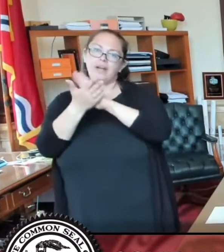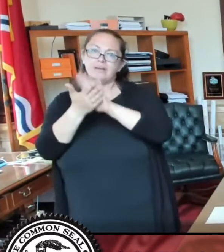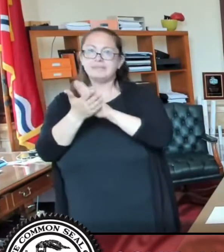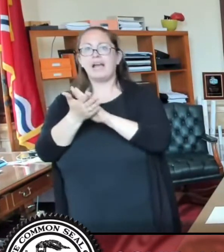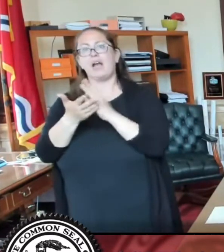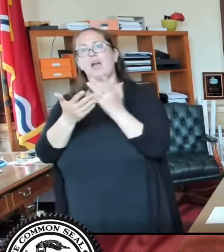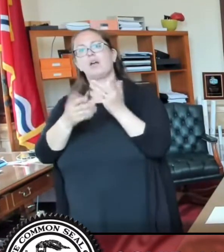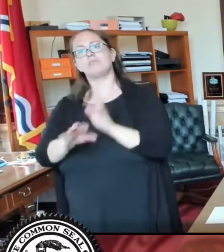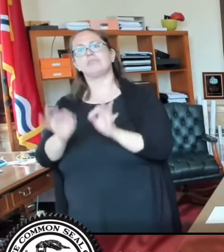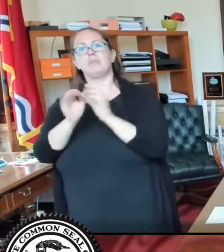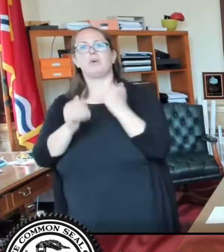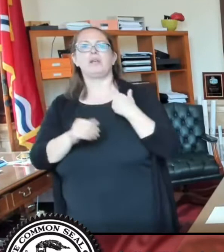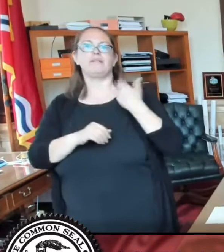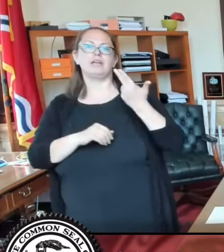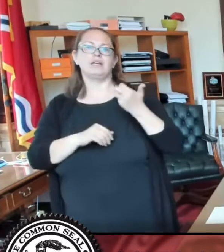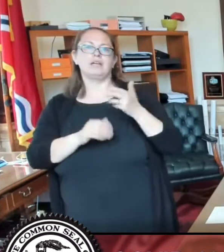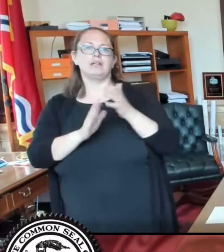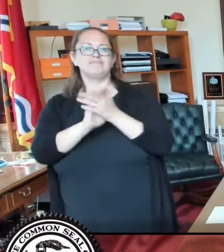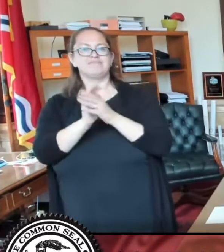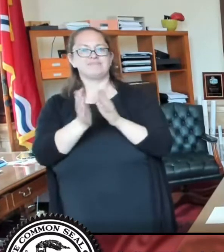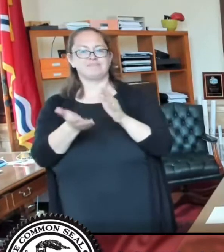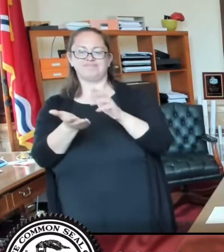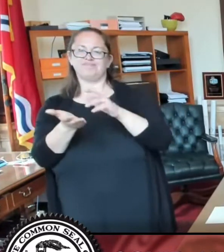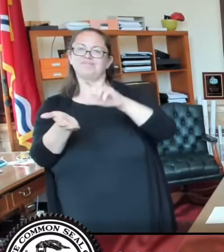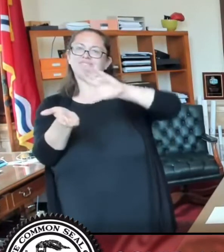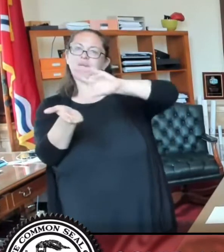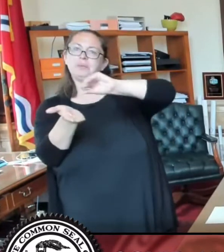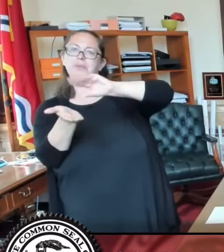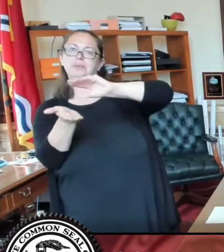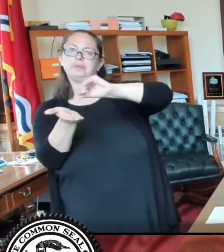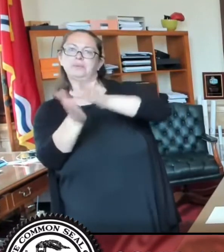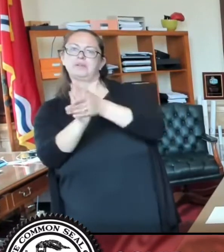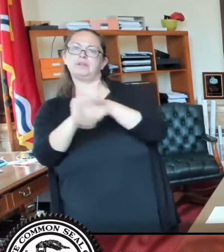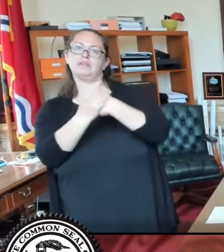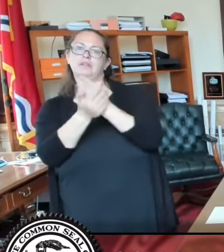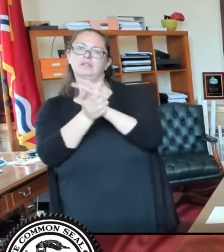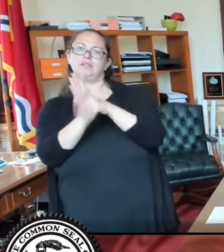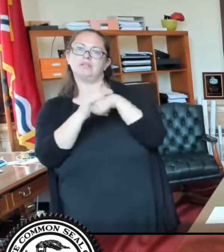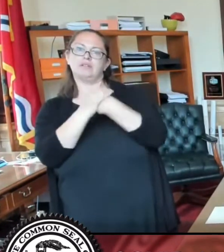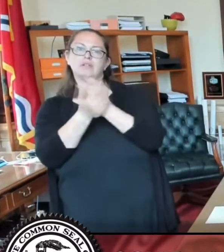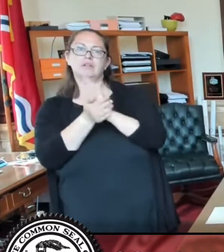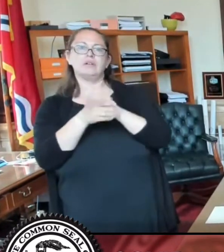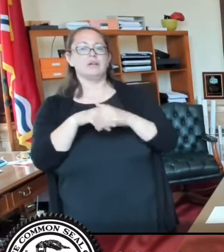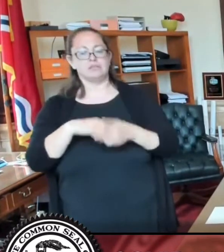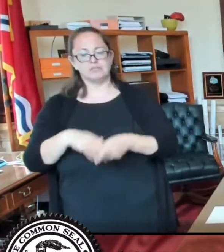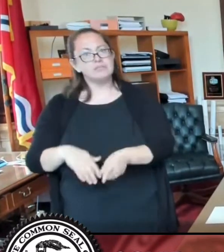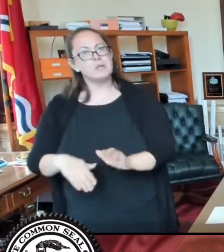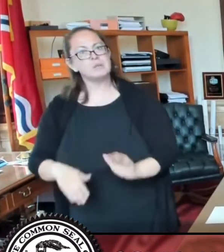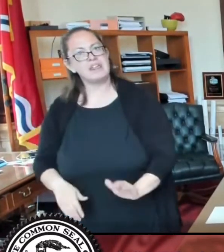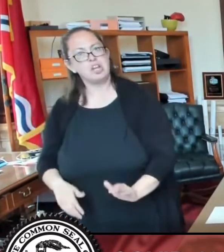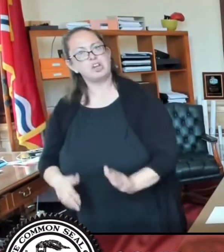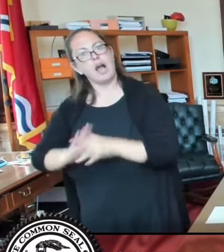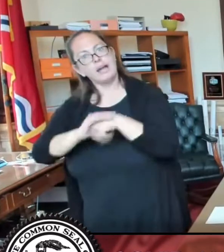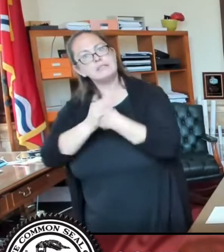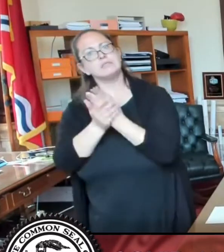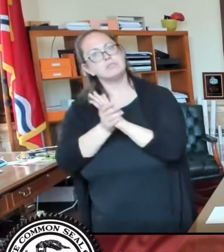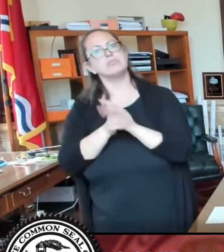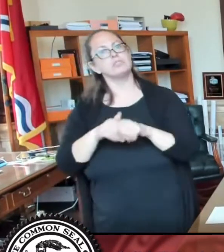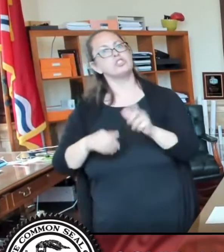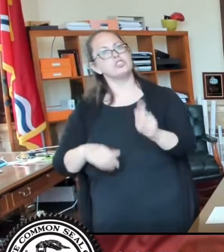you've got hand sanitizer to, you know, have those little guys sanitize up, because it's,